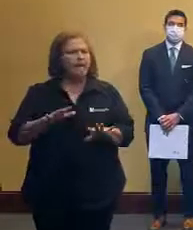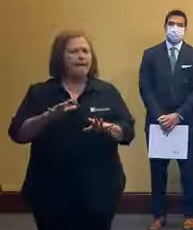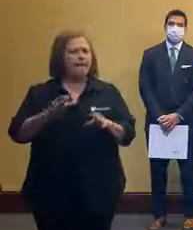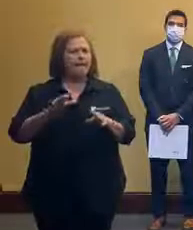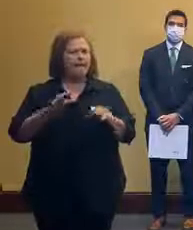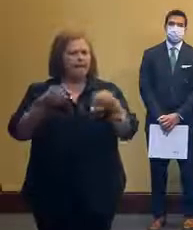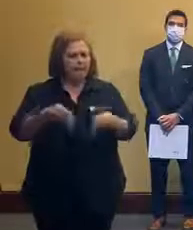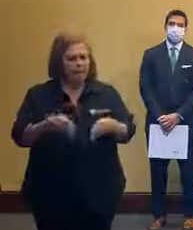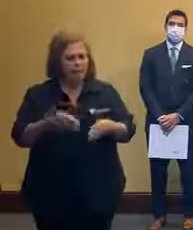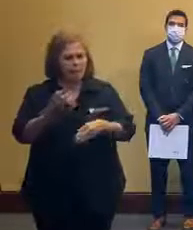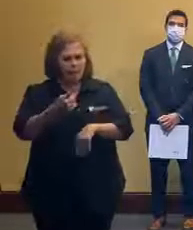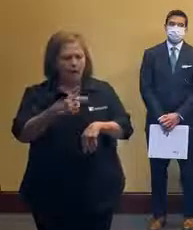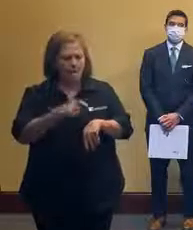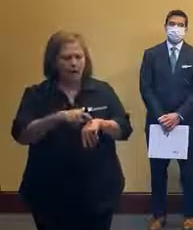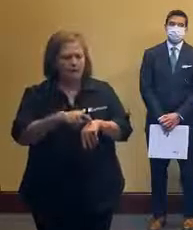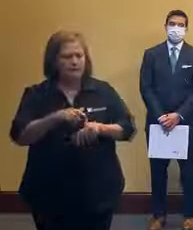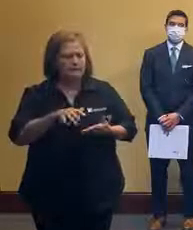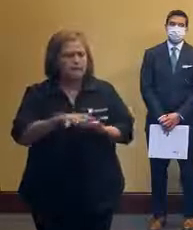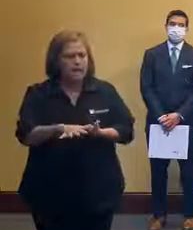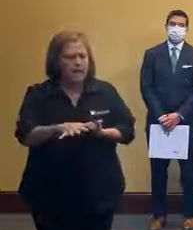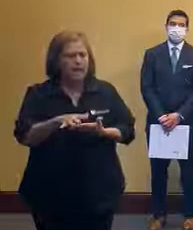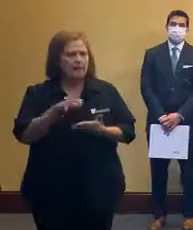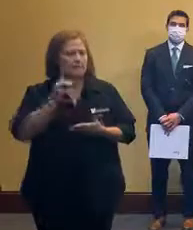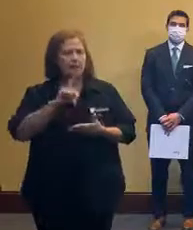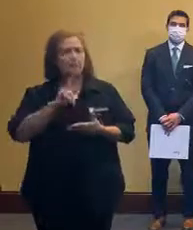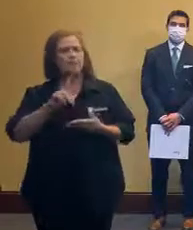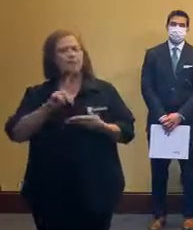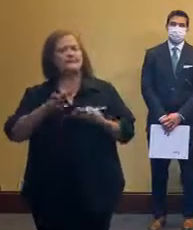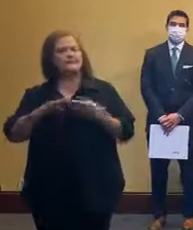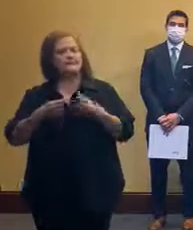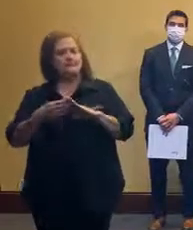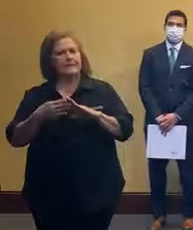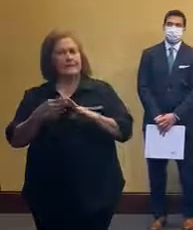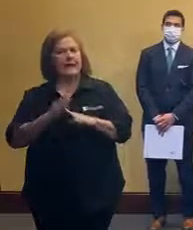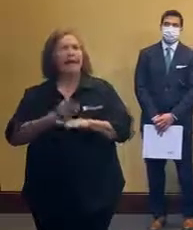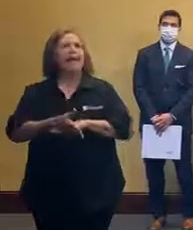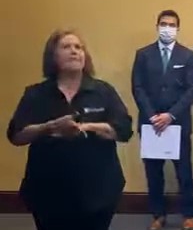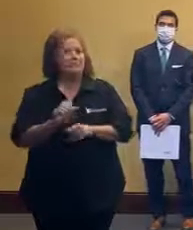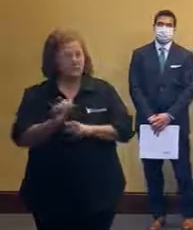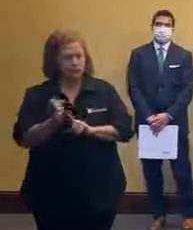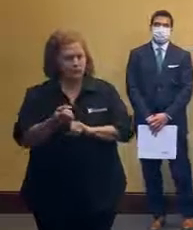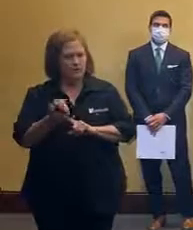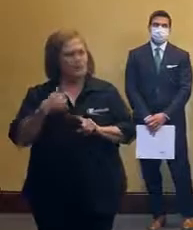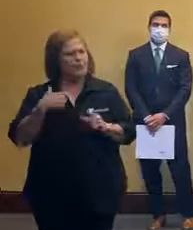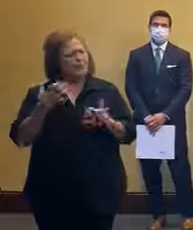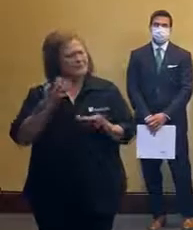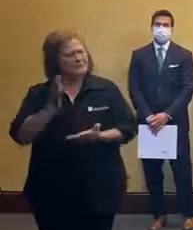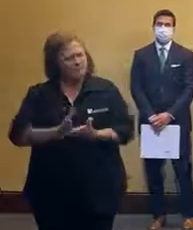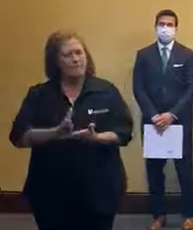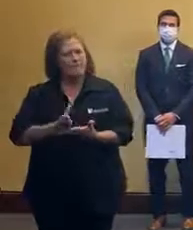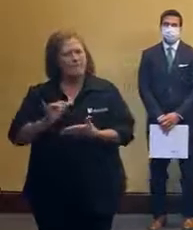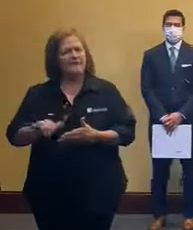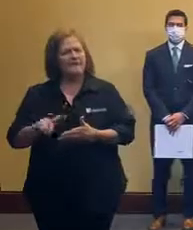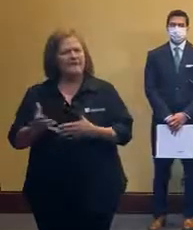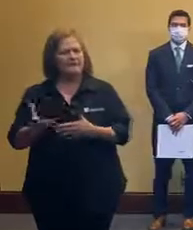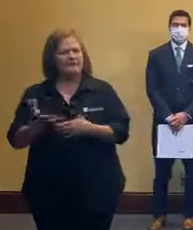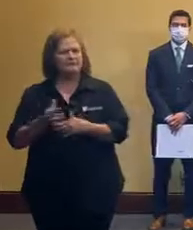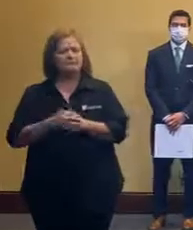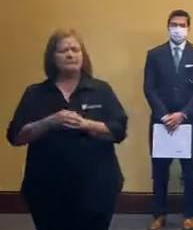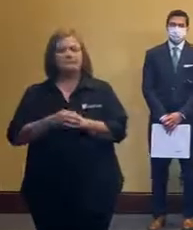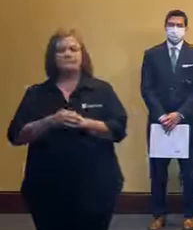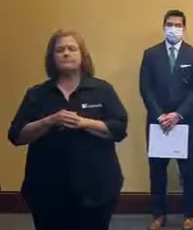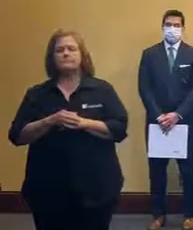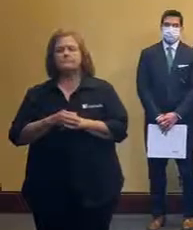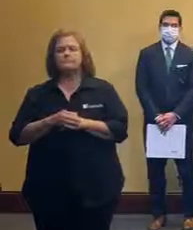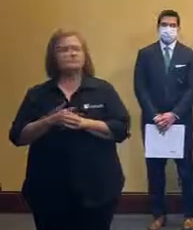only cause an issue for the city after the fact, and wanting to get out of that practice. Even as